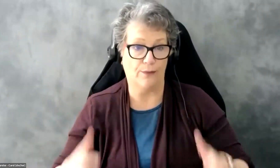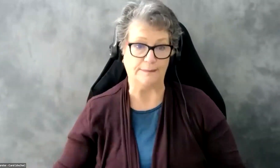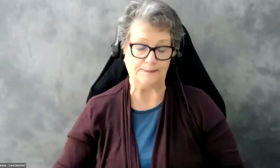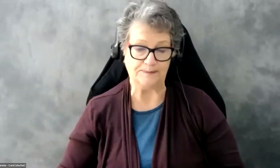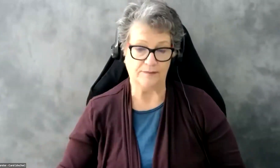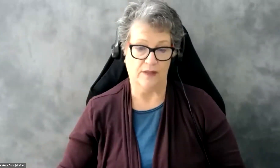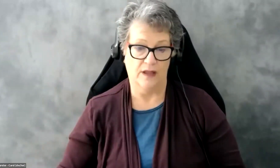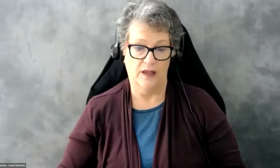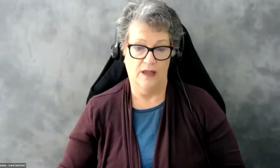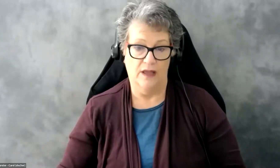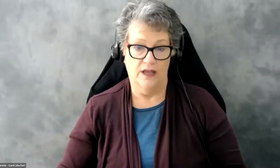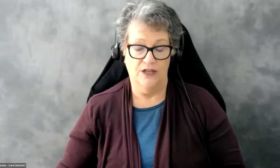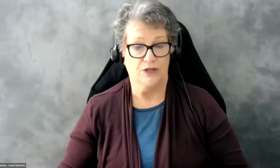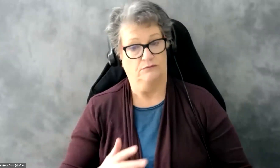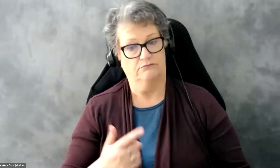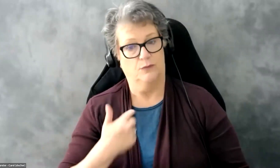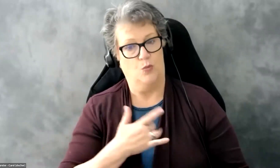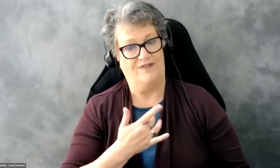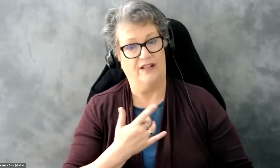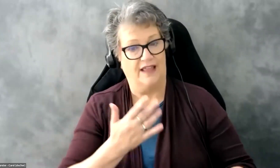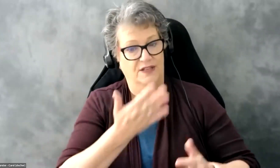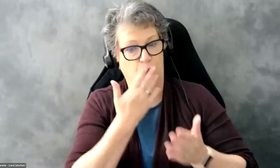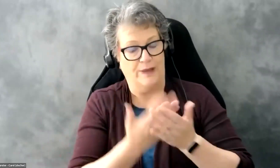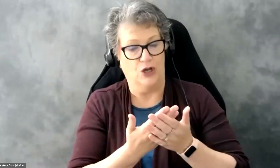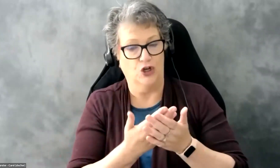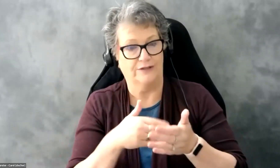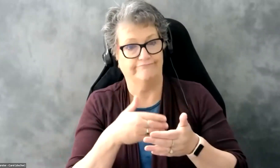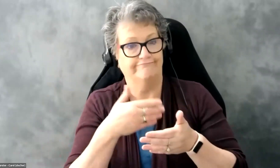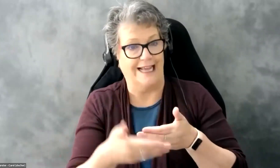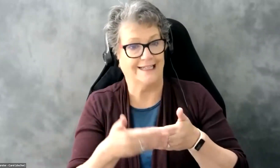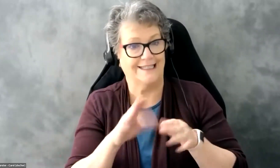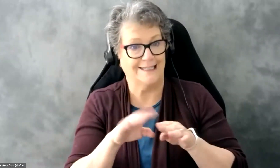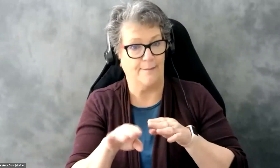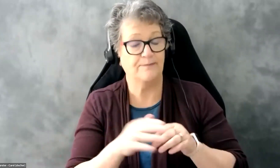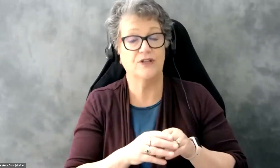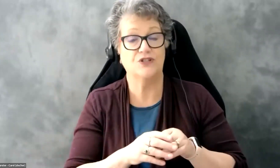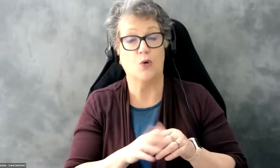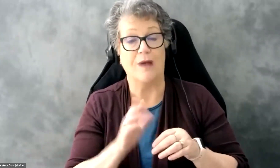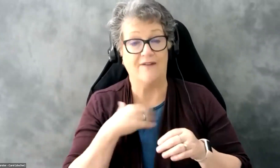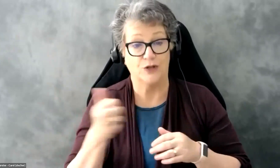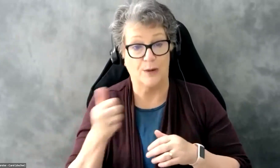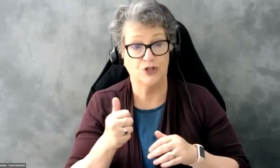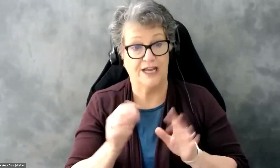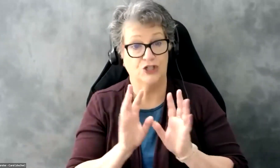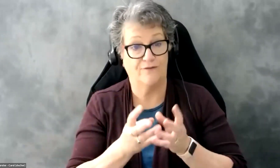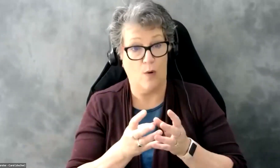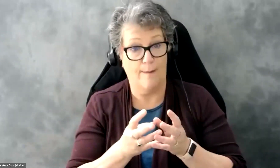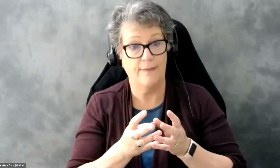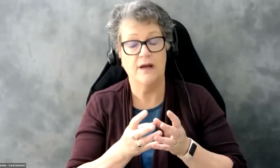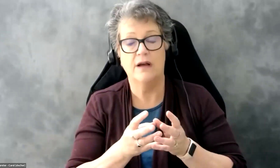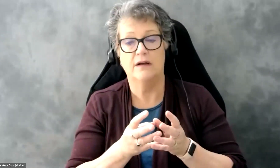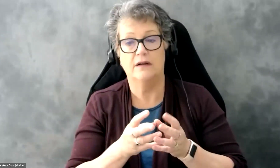And so with that, we feel like this will be a good next step. So we're going to be having the Transportation Forum coming up